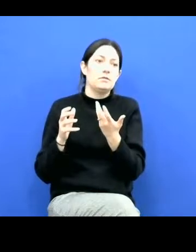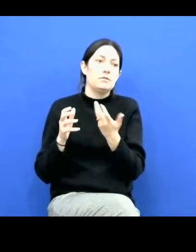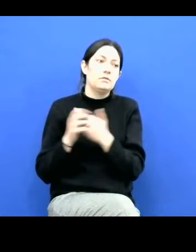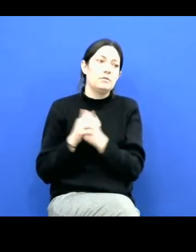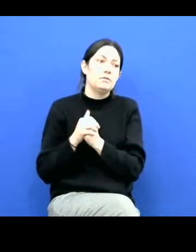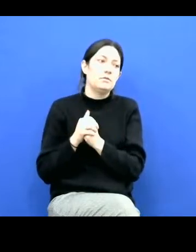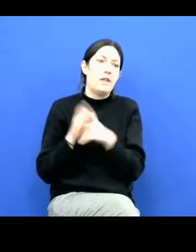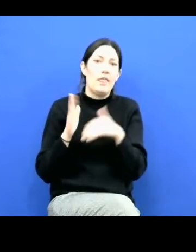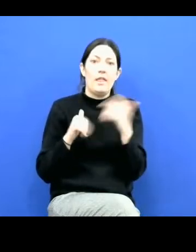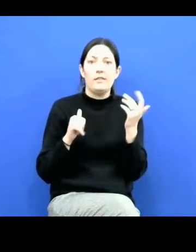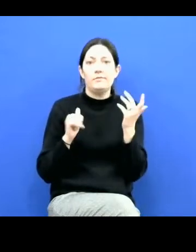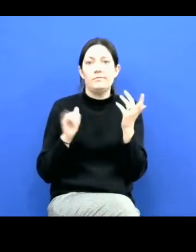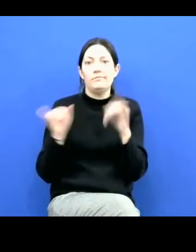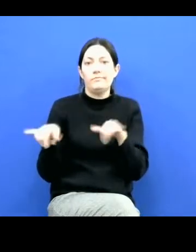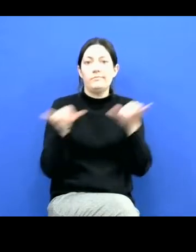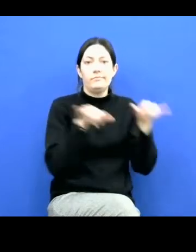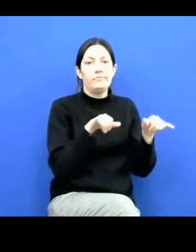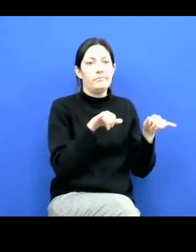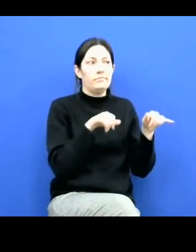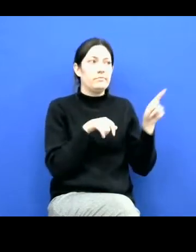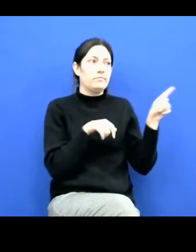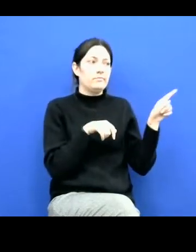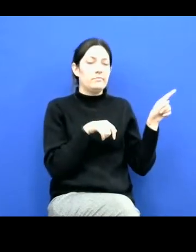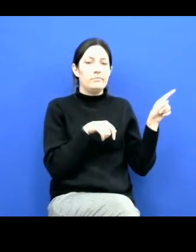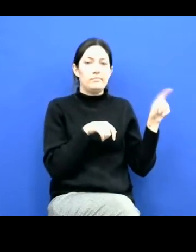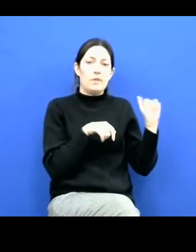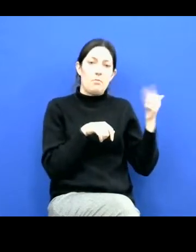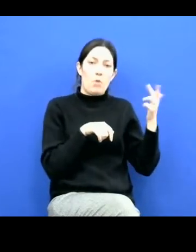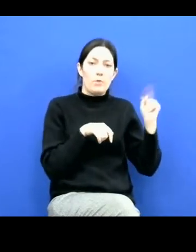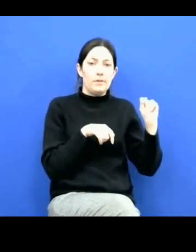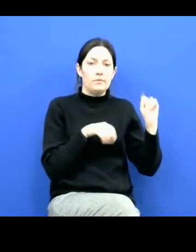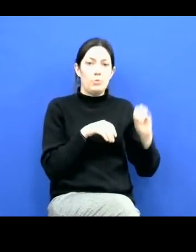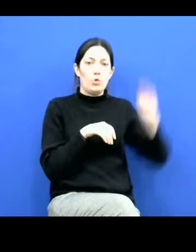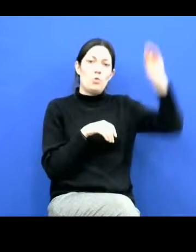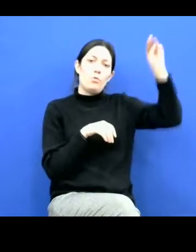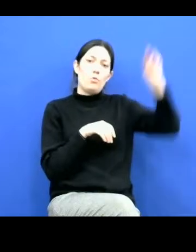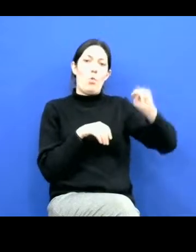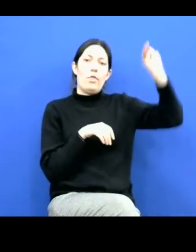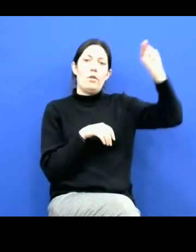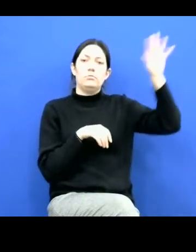than what you're gonna see in the northern part of town.